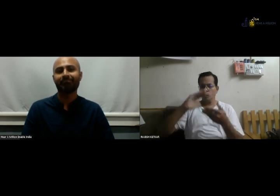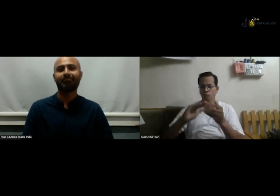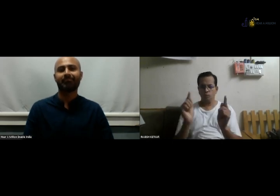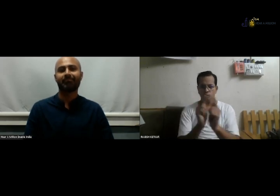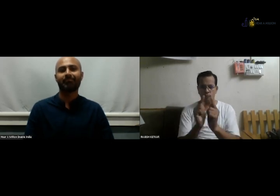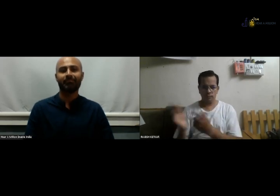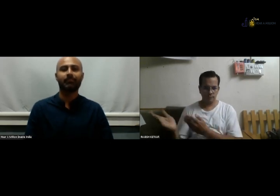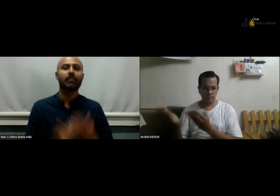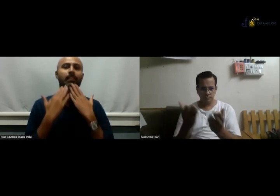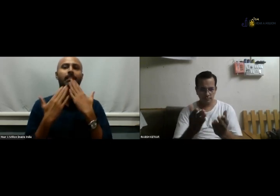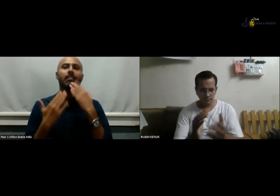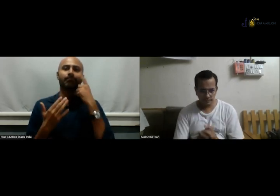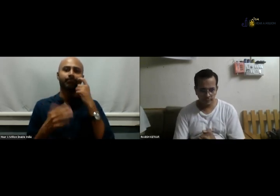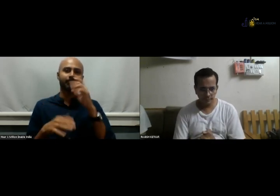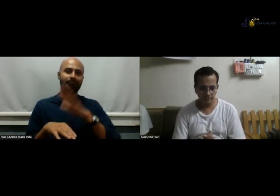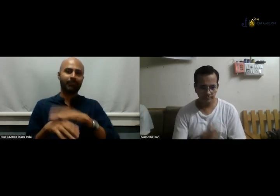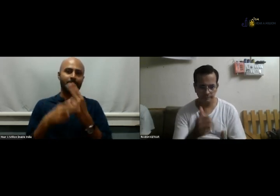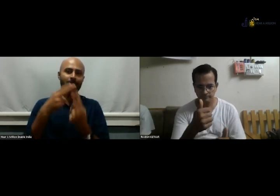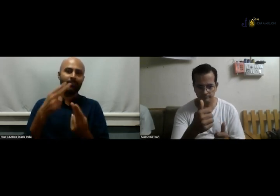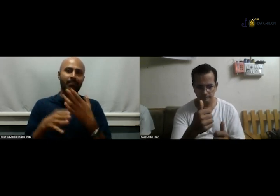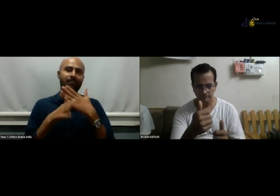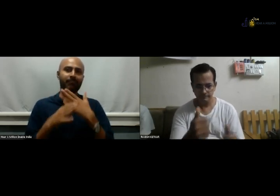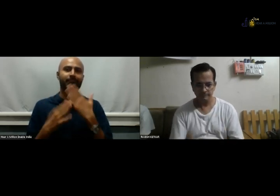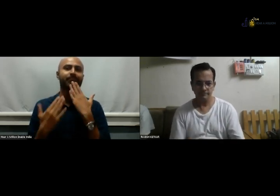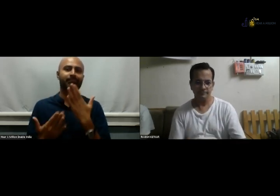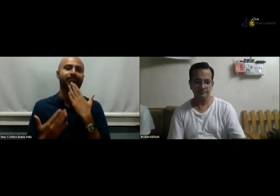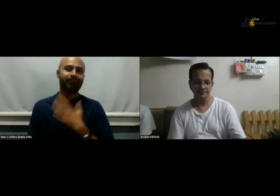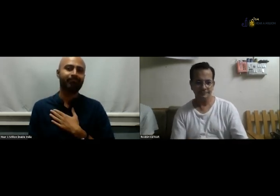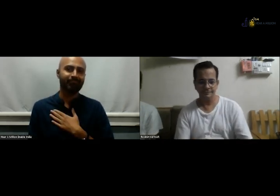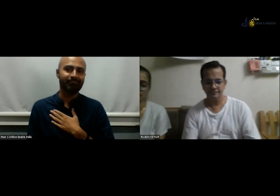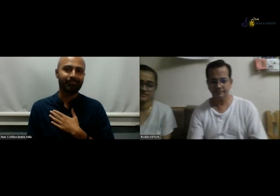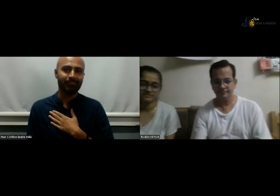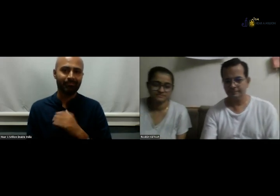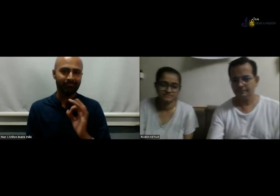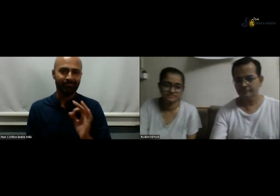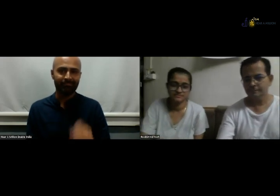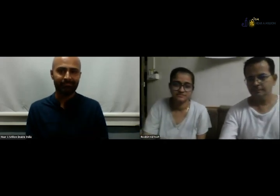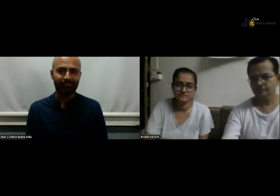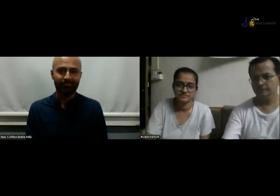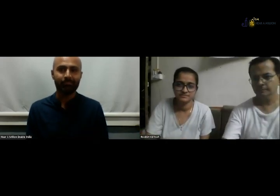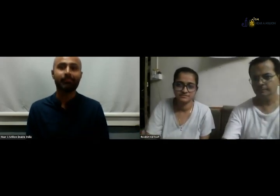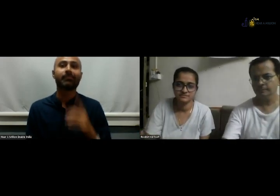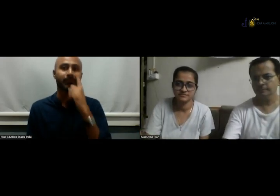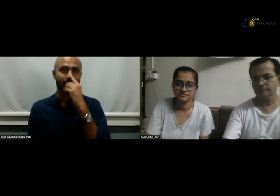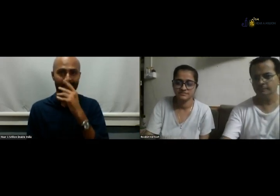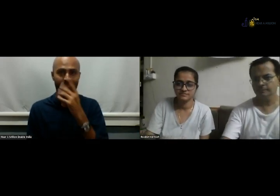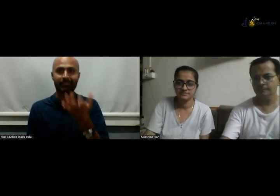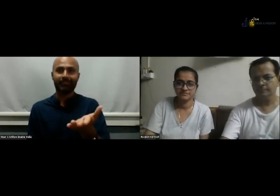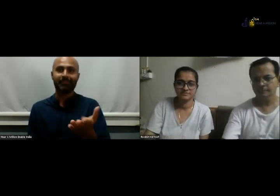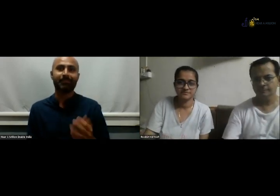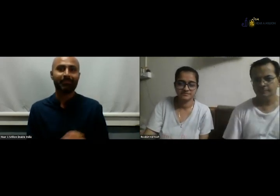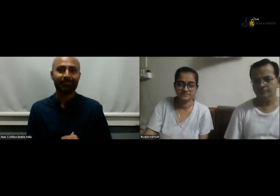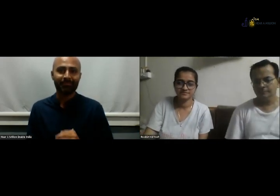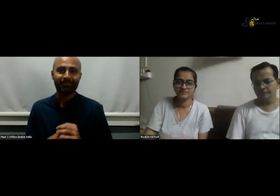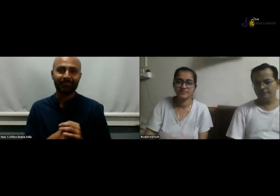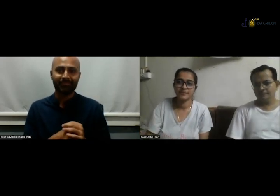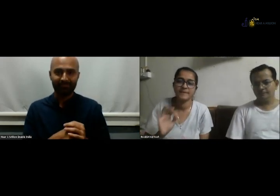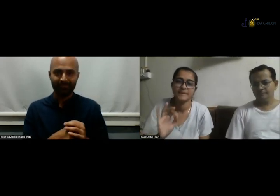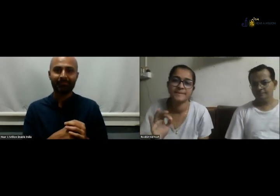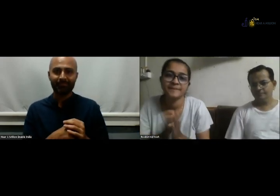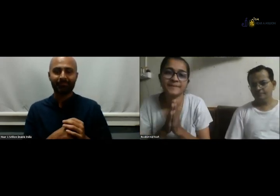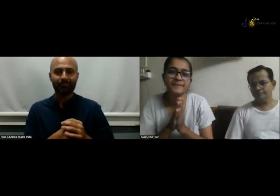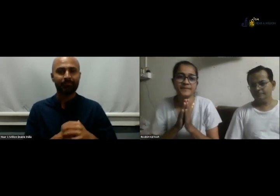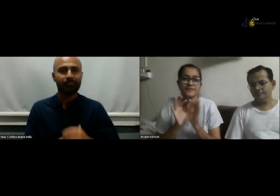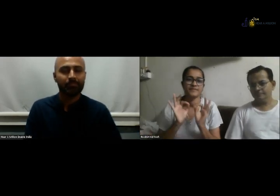like to request Yashdeep and Dhruva, and I would like to pay my respect. My wife would like to add.